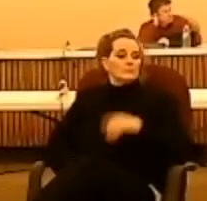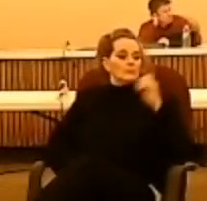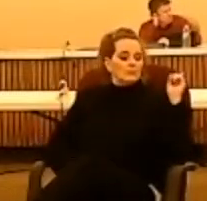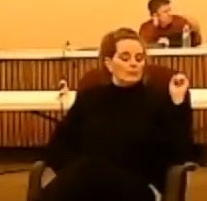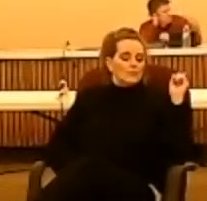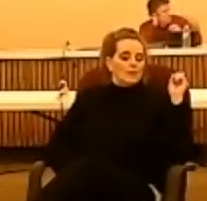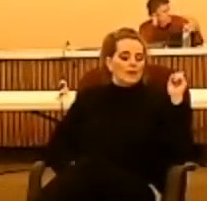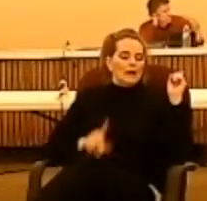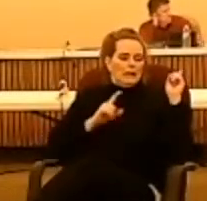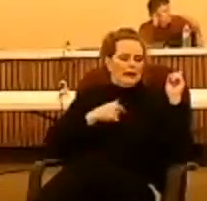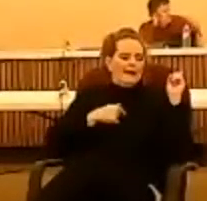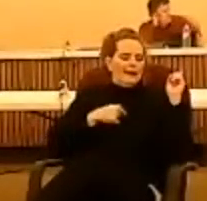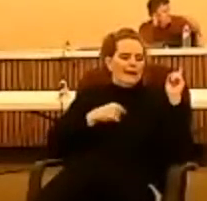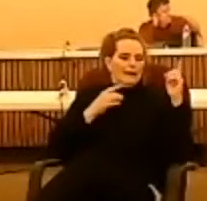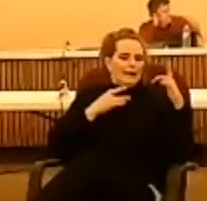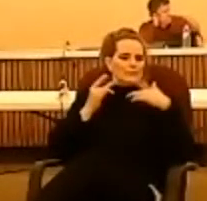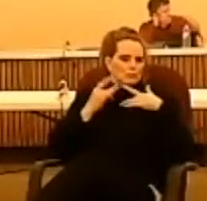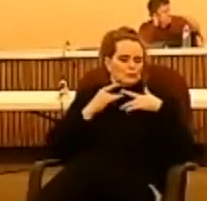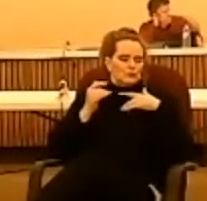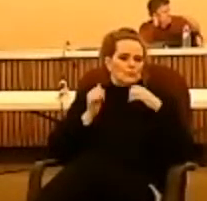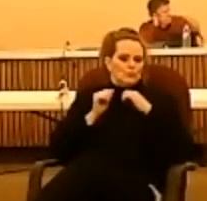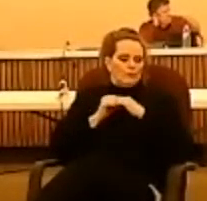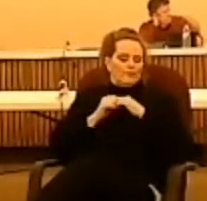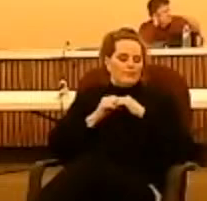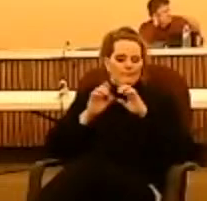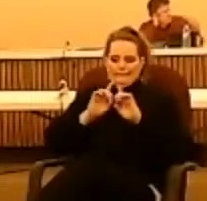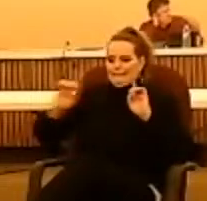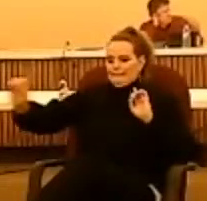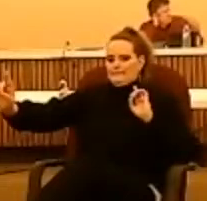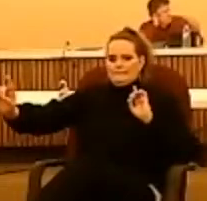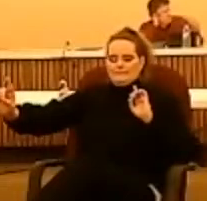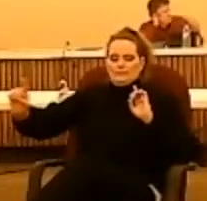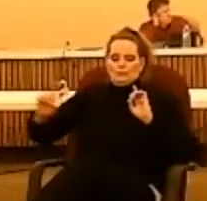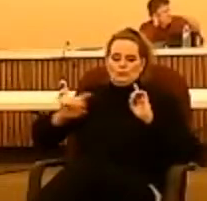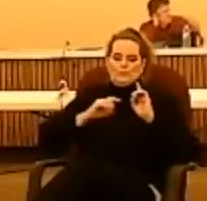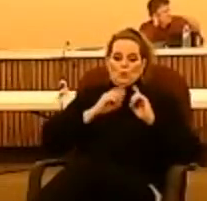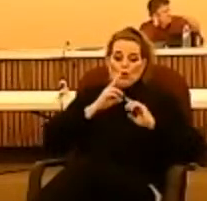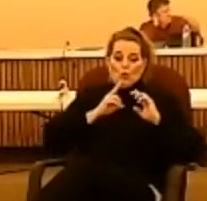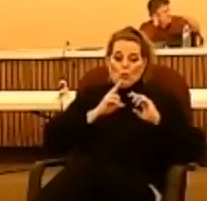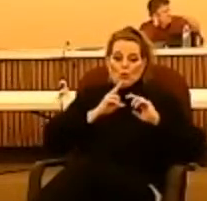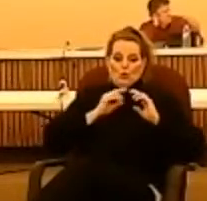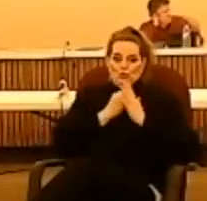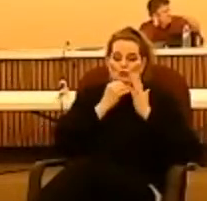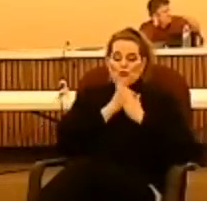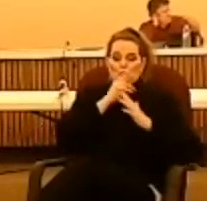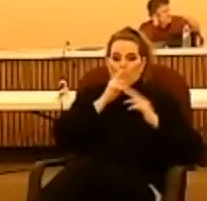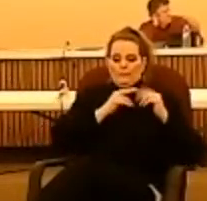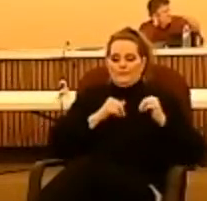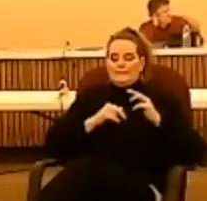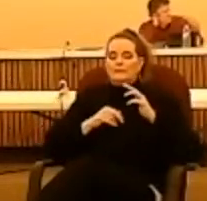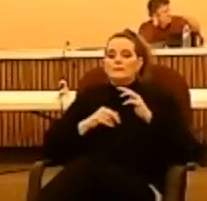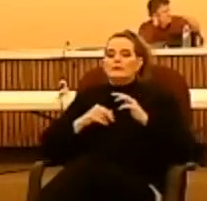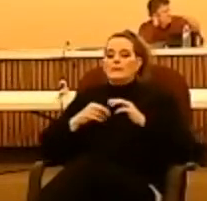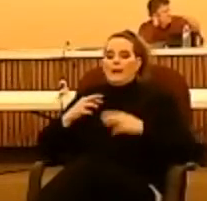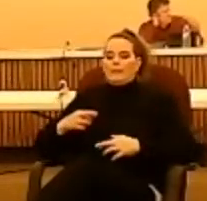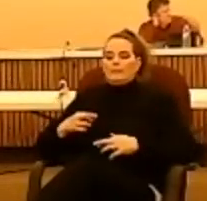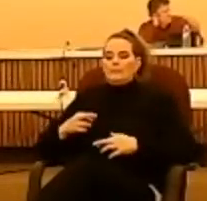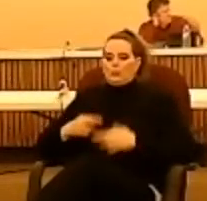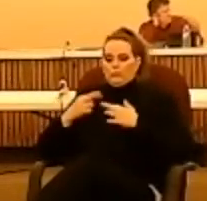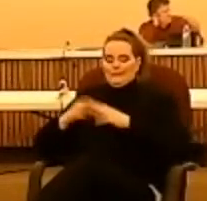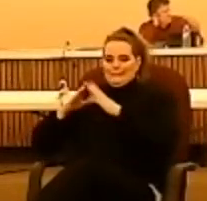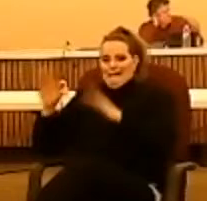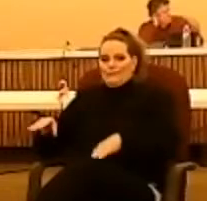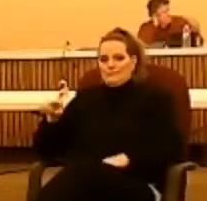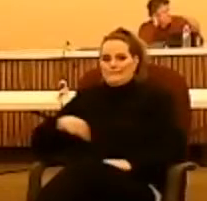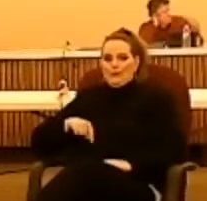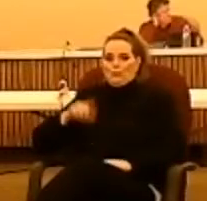I was very concerned with the distance between the new buildings and the existing residents, and happy to hear